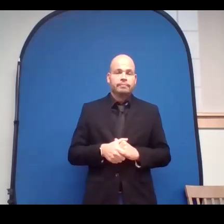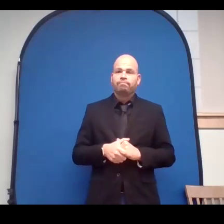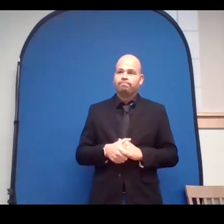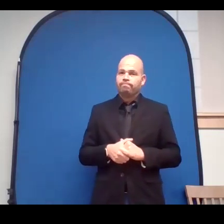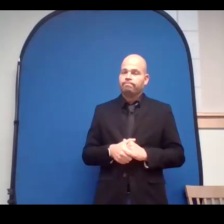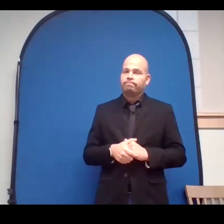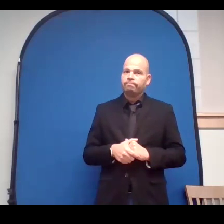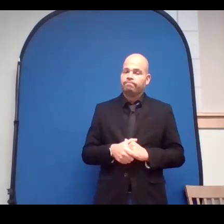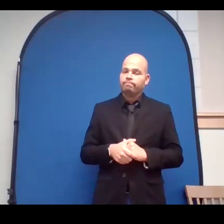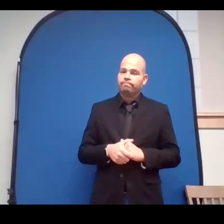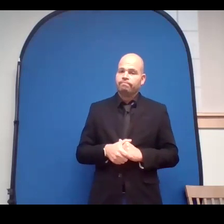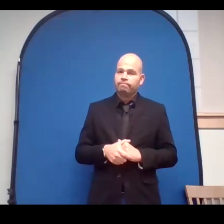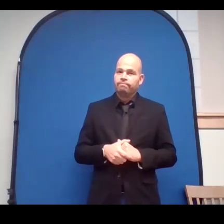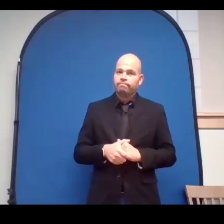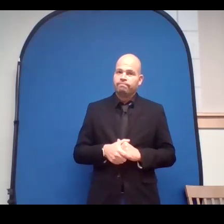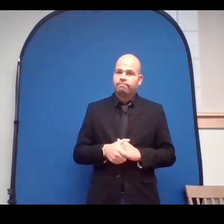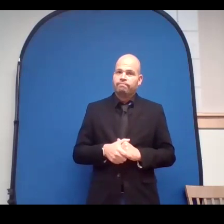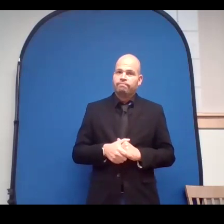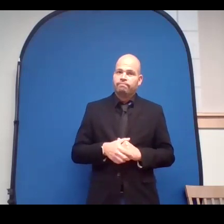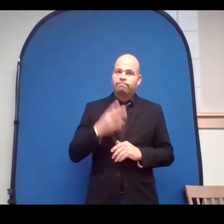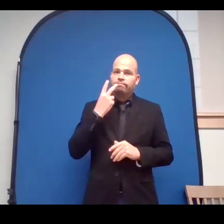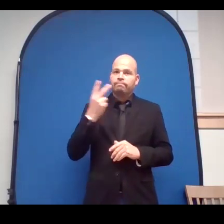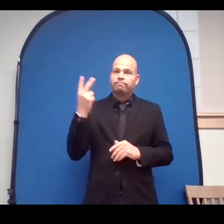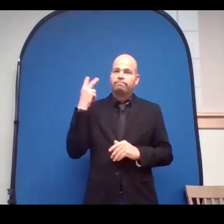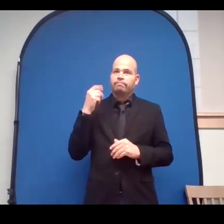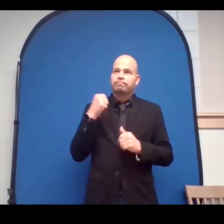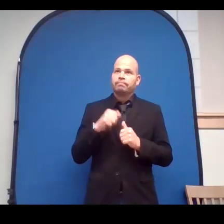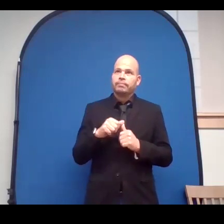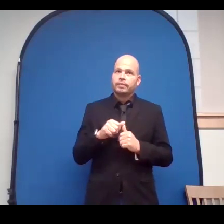Trying to get back to that date, to September here.